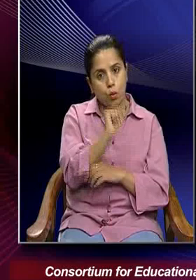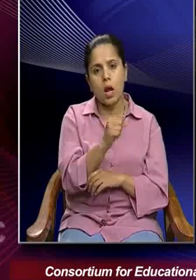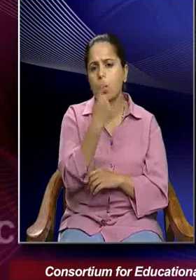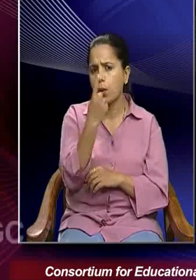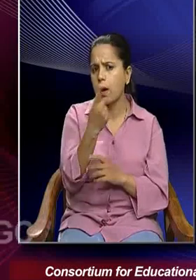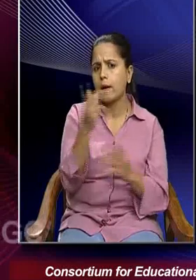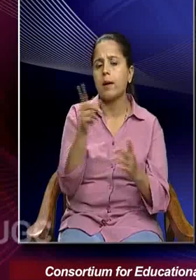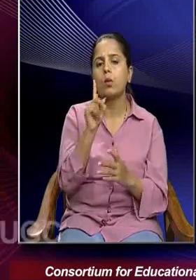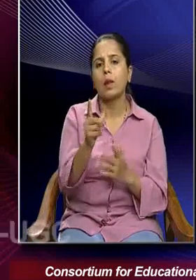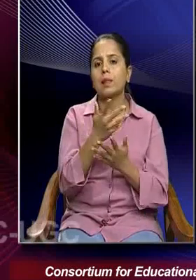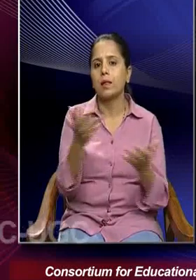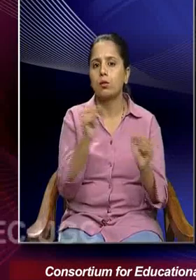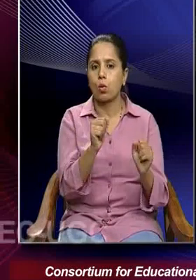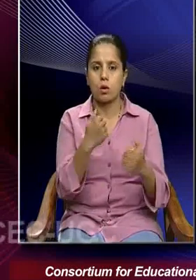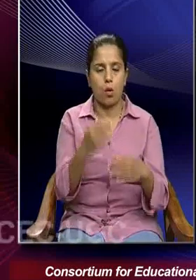one part.